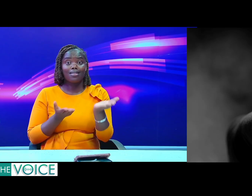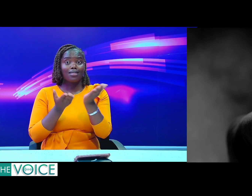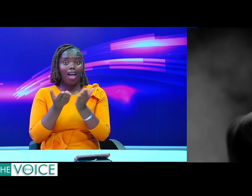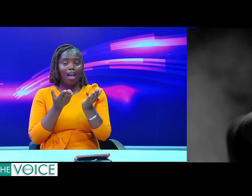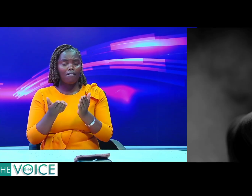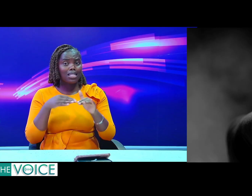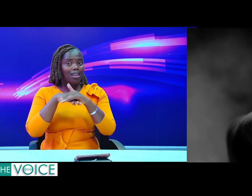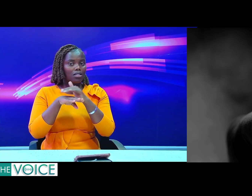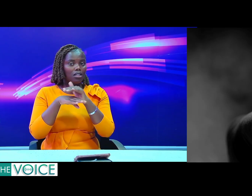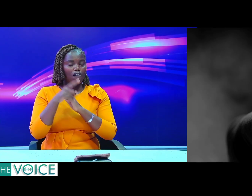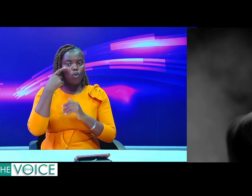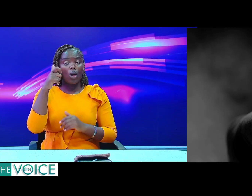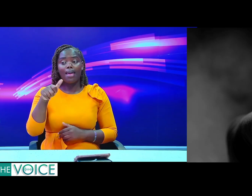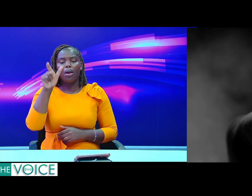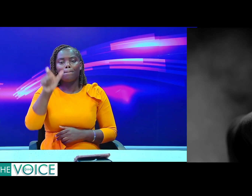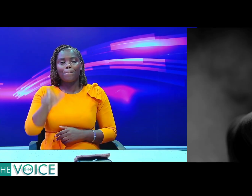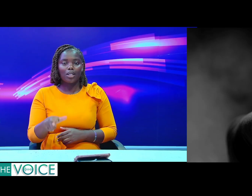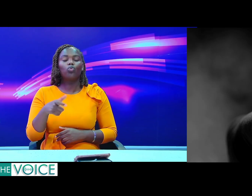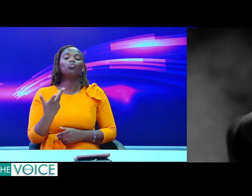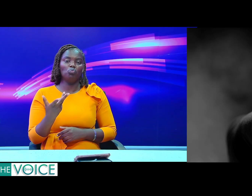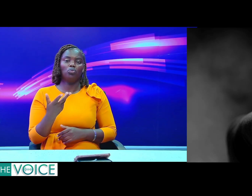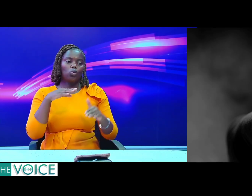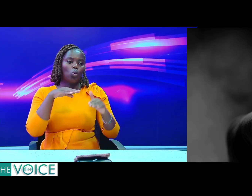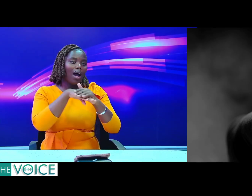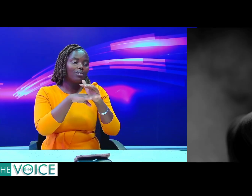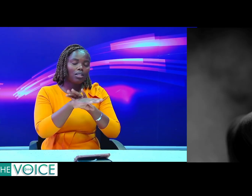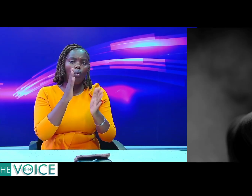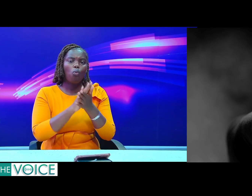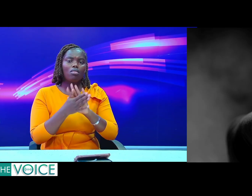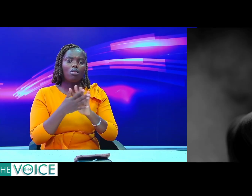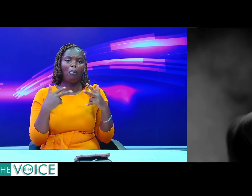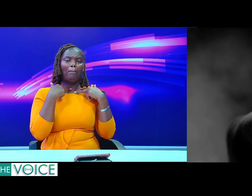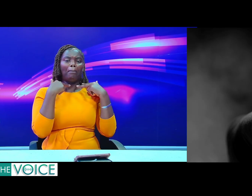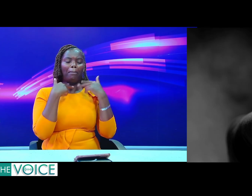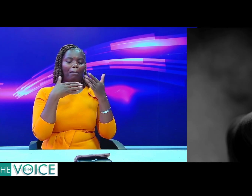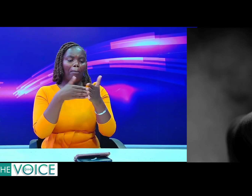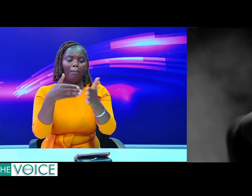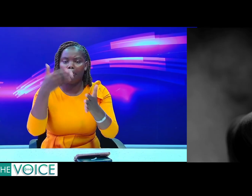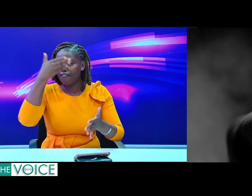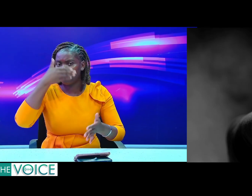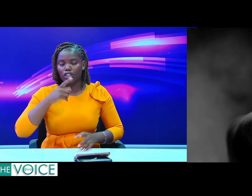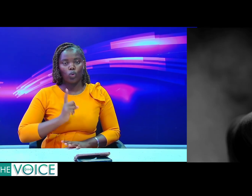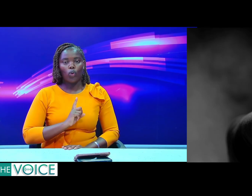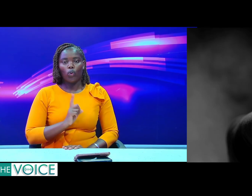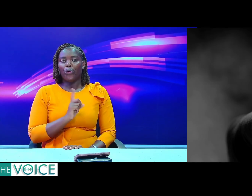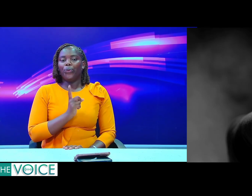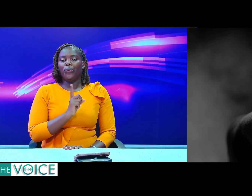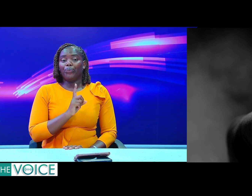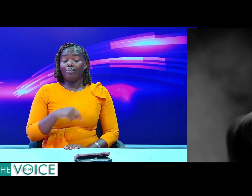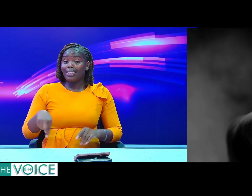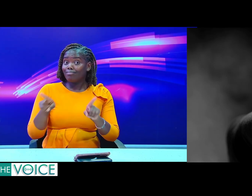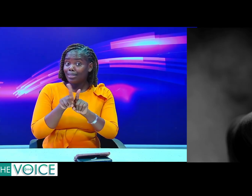sector and health facilities, when people come to access services, please, they should make them